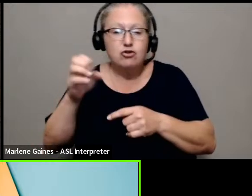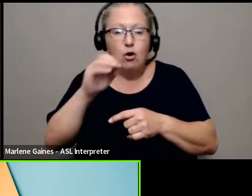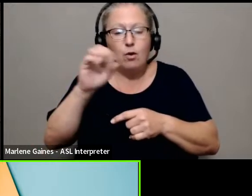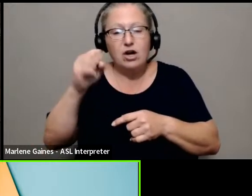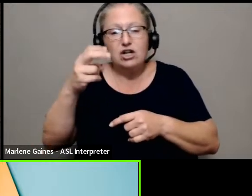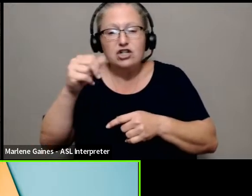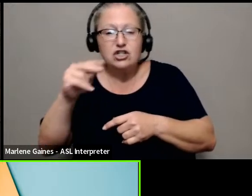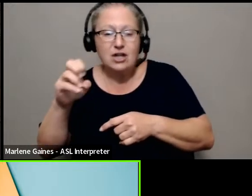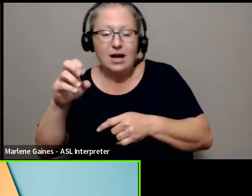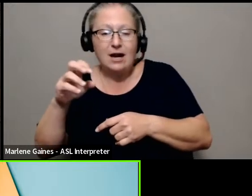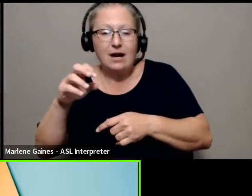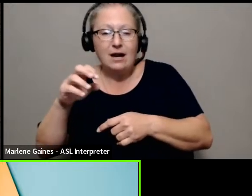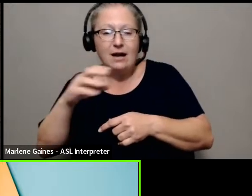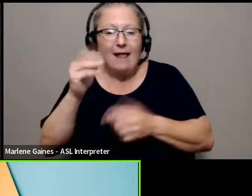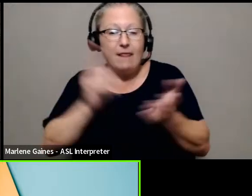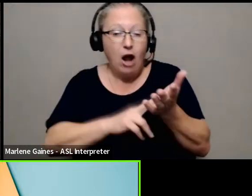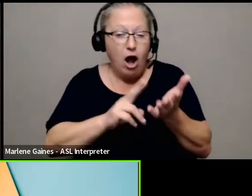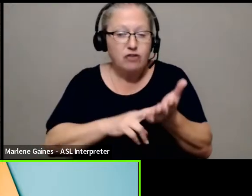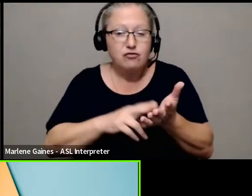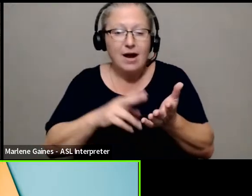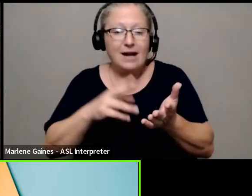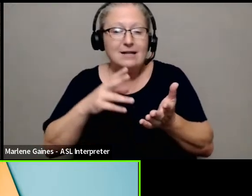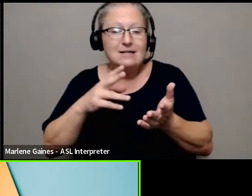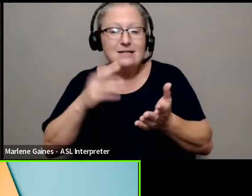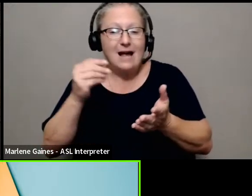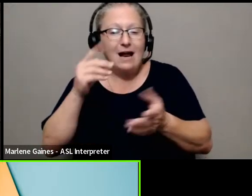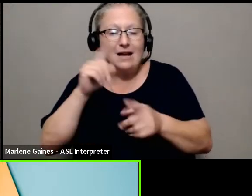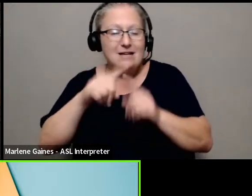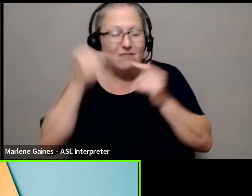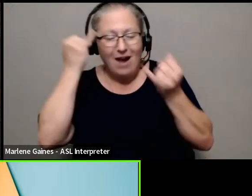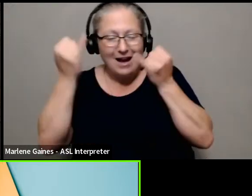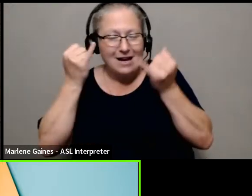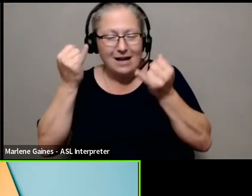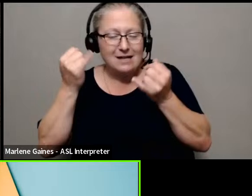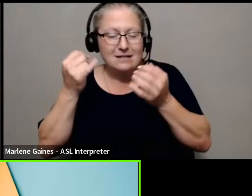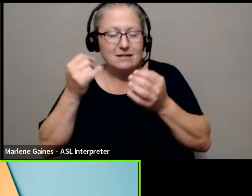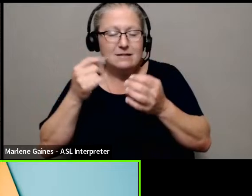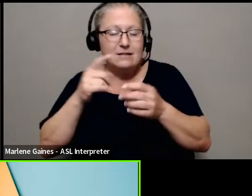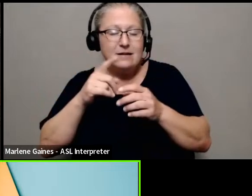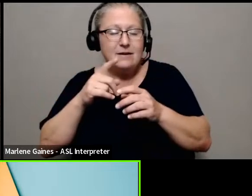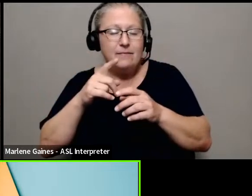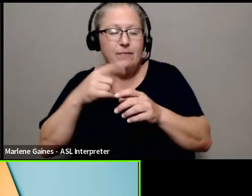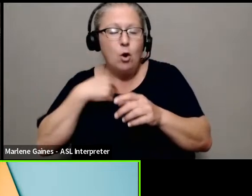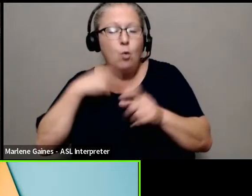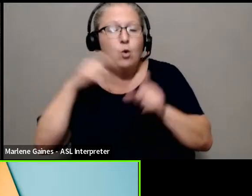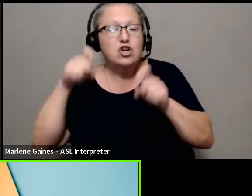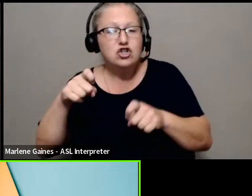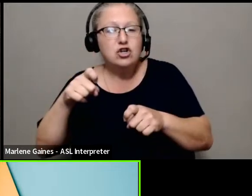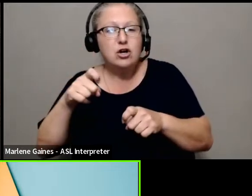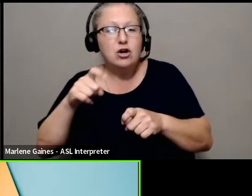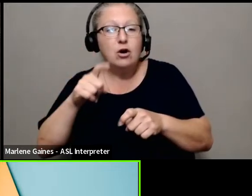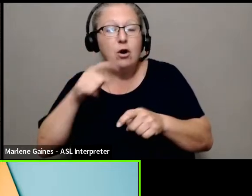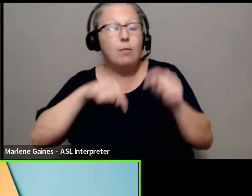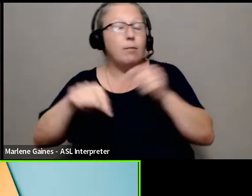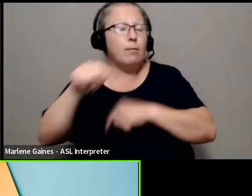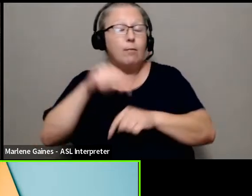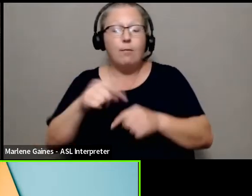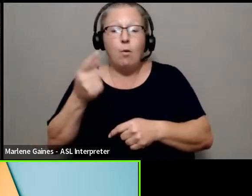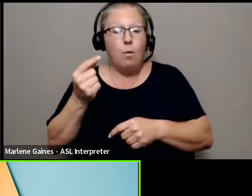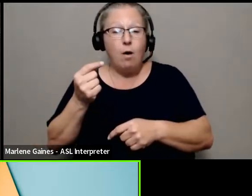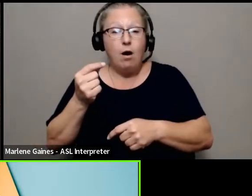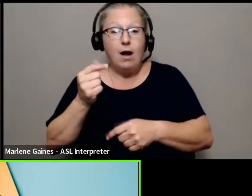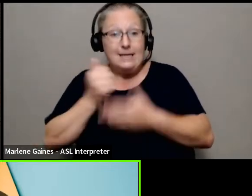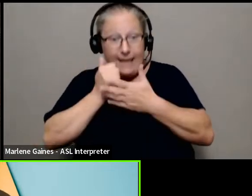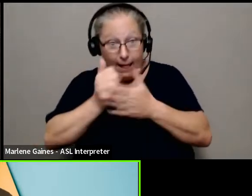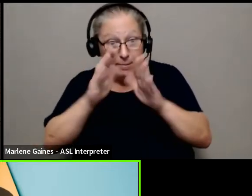and the contracts, and some of these ideologies that are coming through, I think what we should reel it back to is it